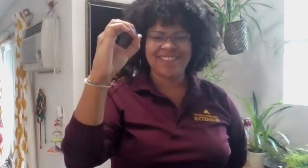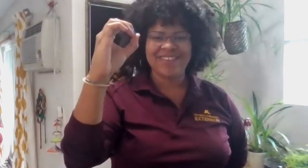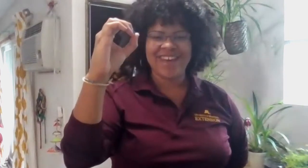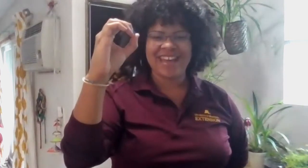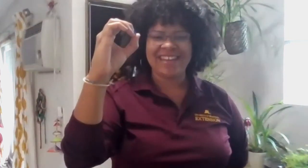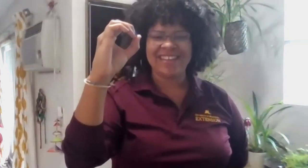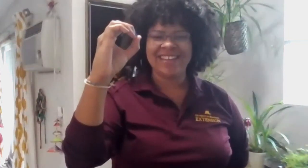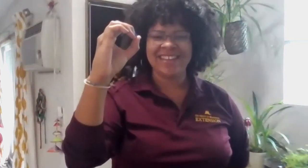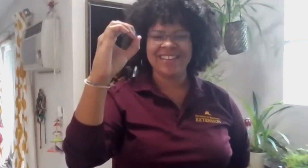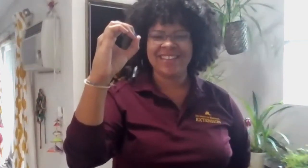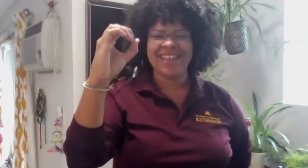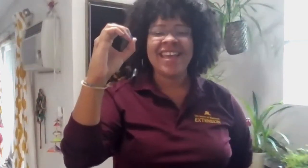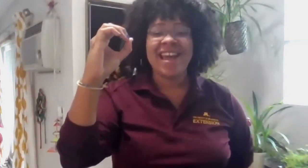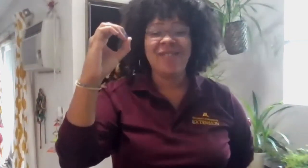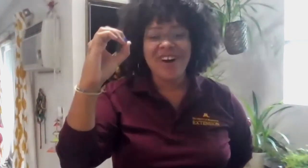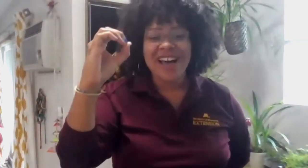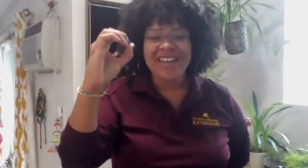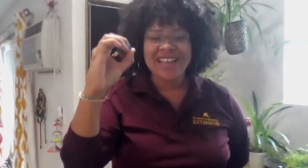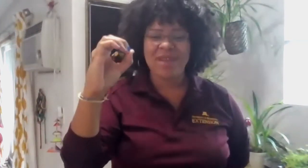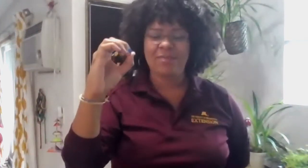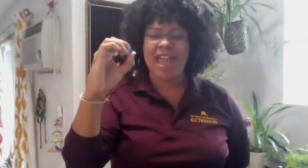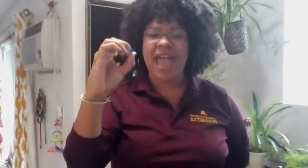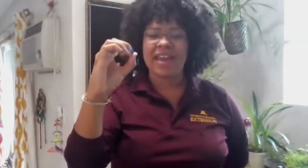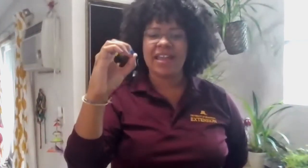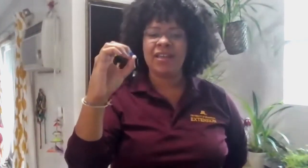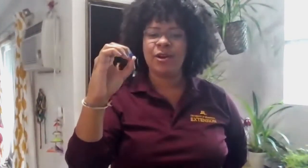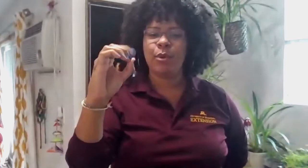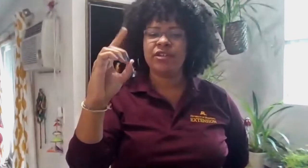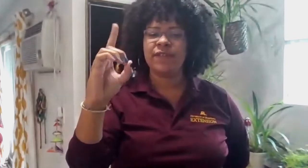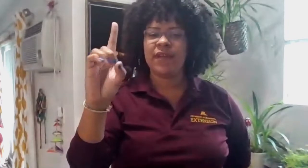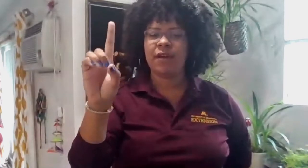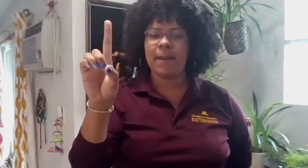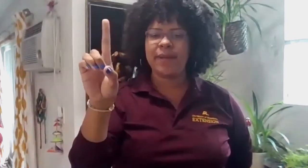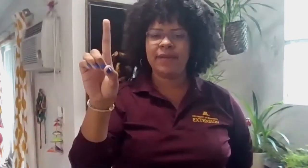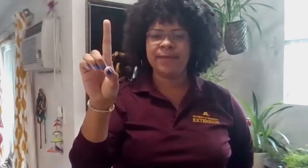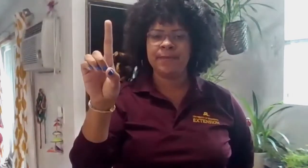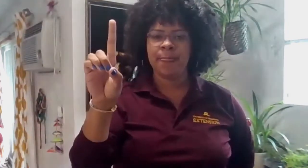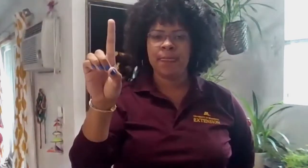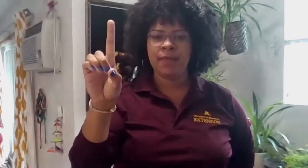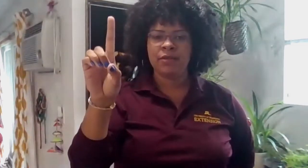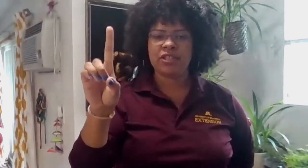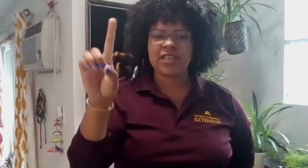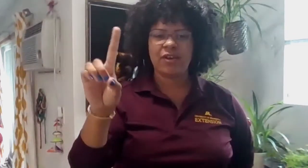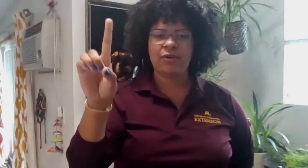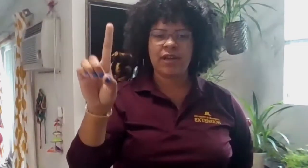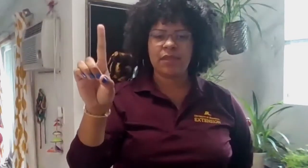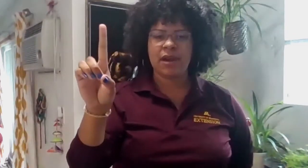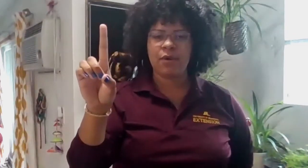You got it. Now 1 is made by adding your pointer finger up. Just like you're holding up the number